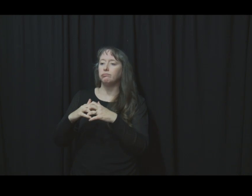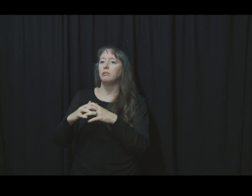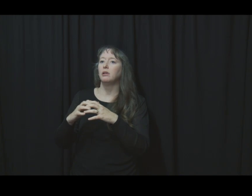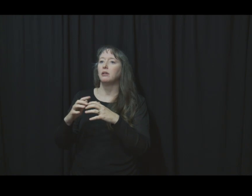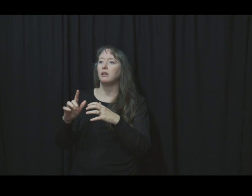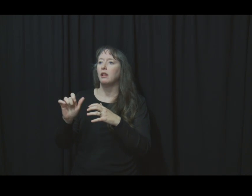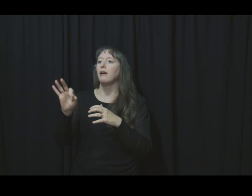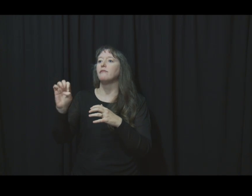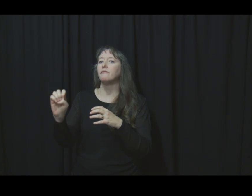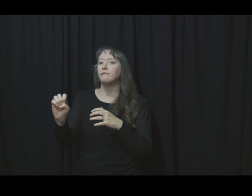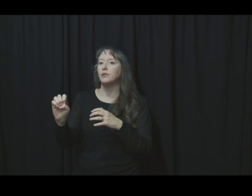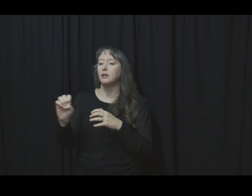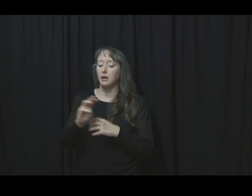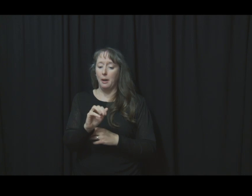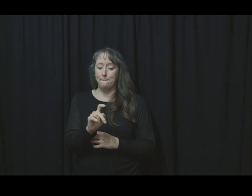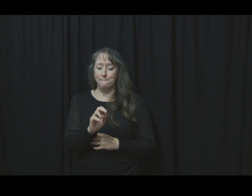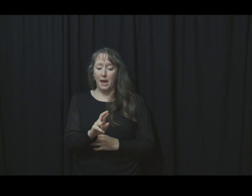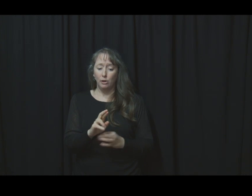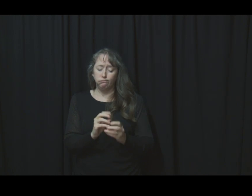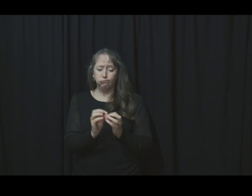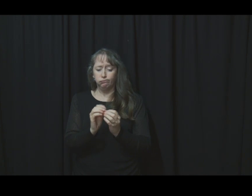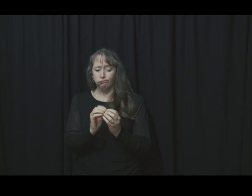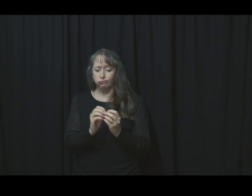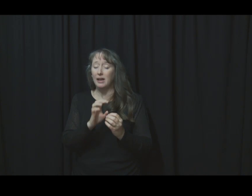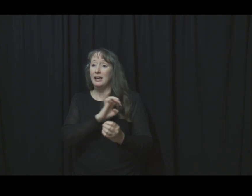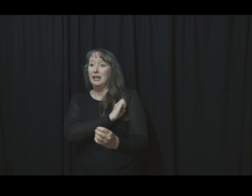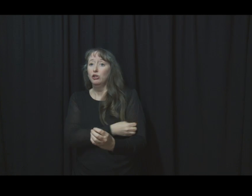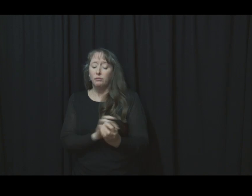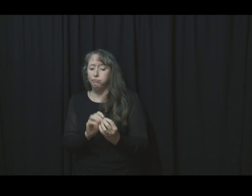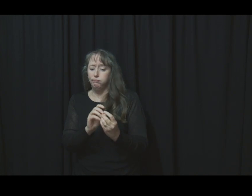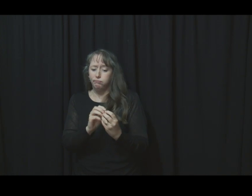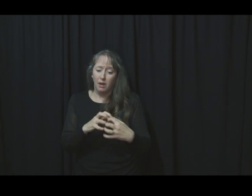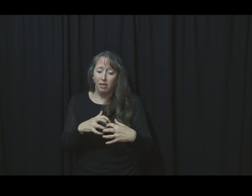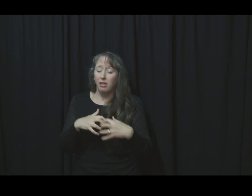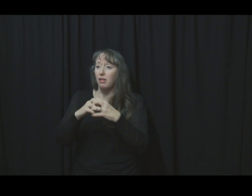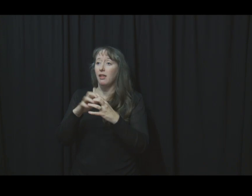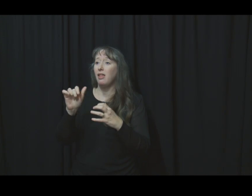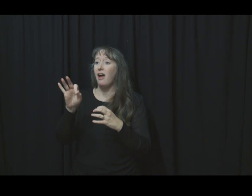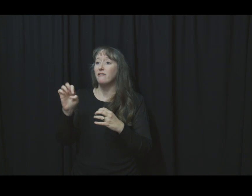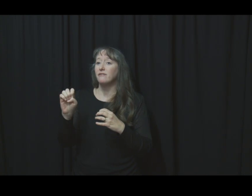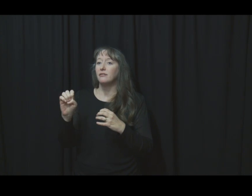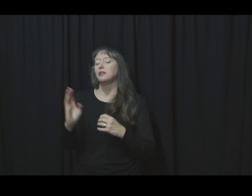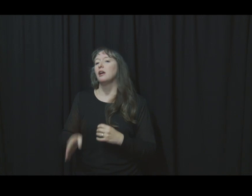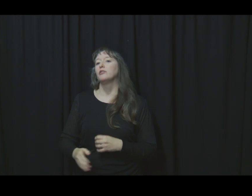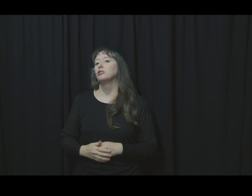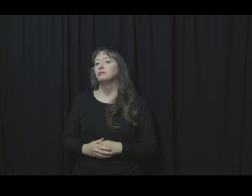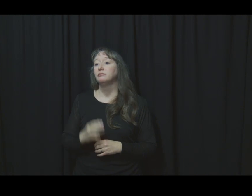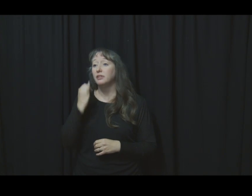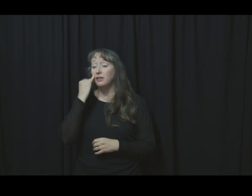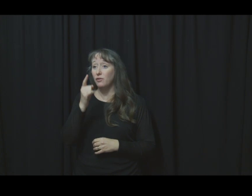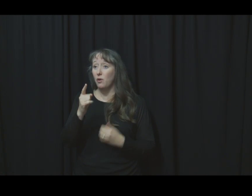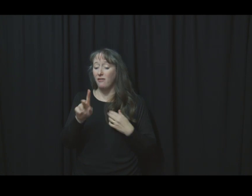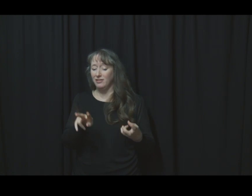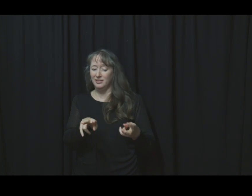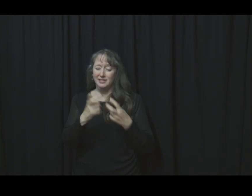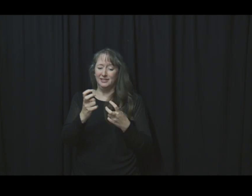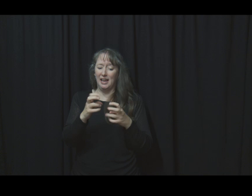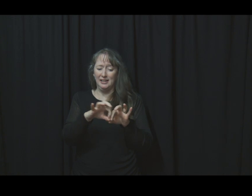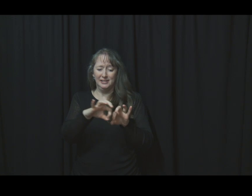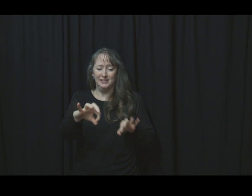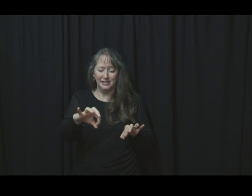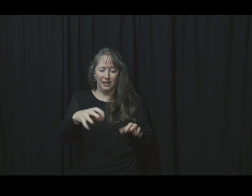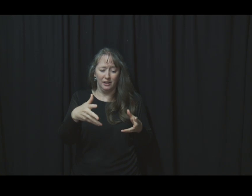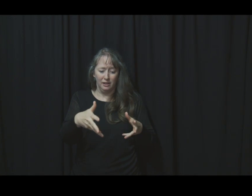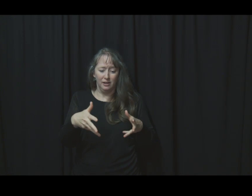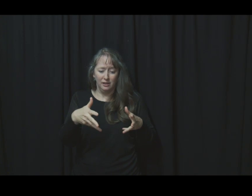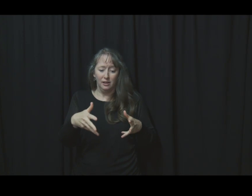could never produce life, no matter what energy you have. And you know, even if you've got a dead stick, you can have all the energy in the world in that dead stick, it's going to